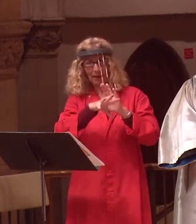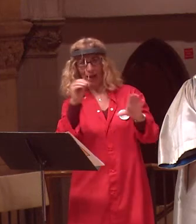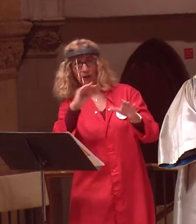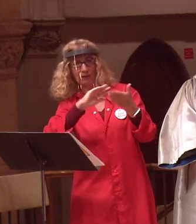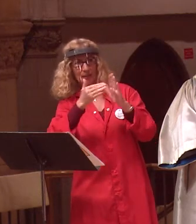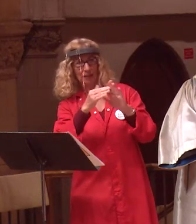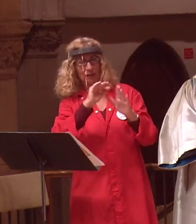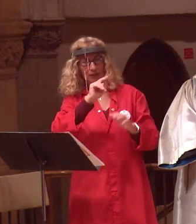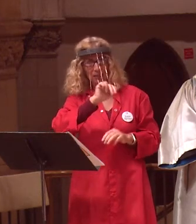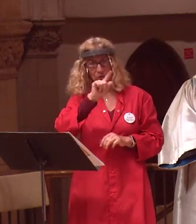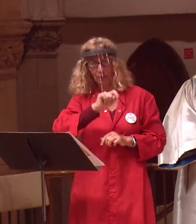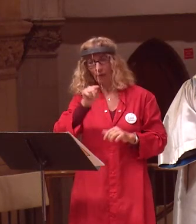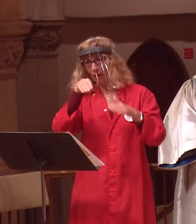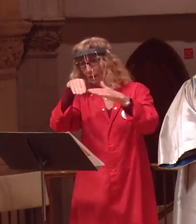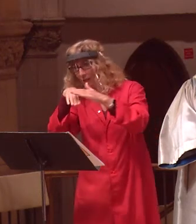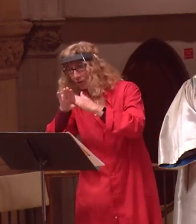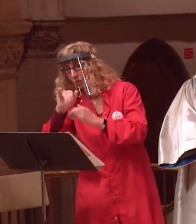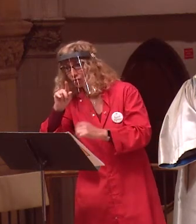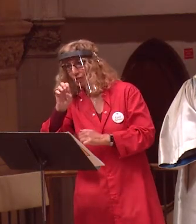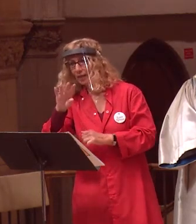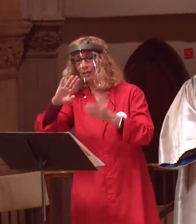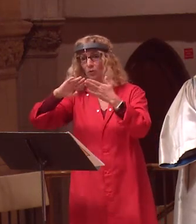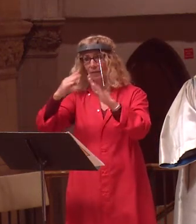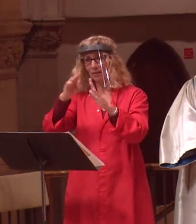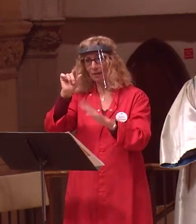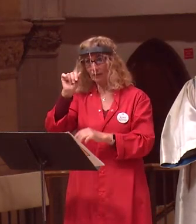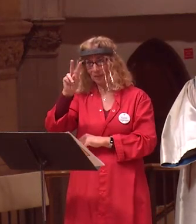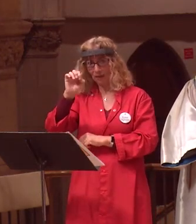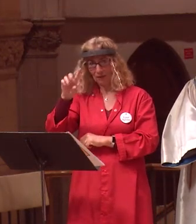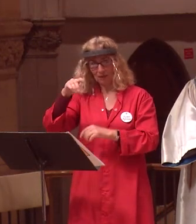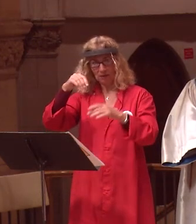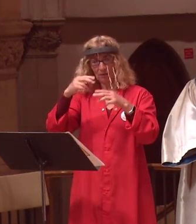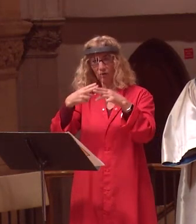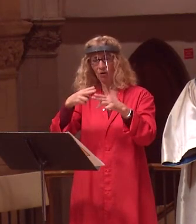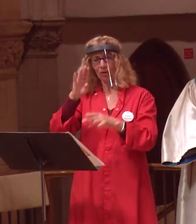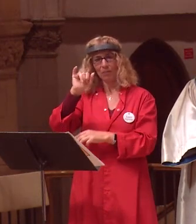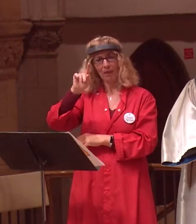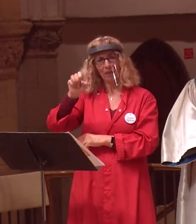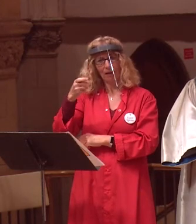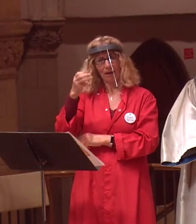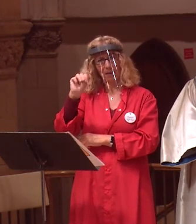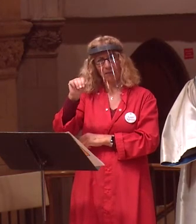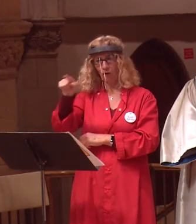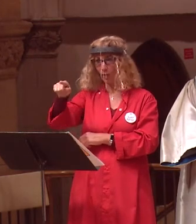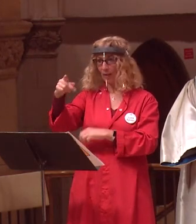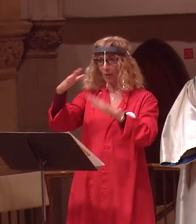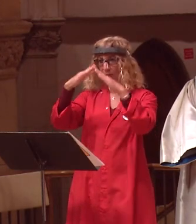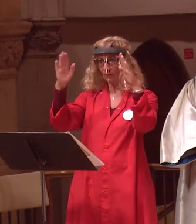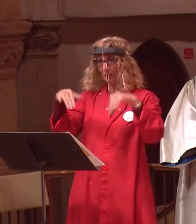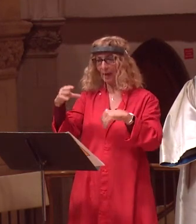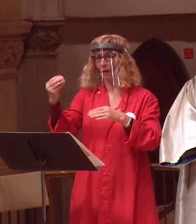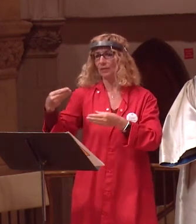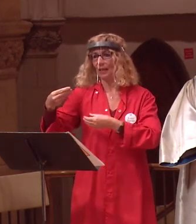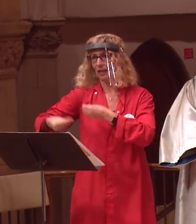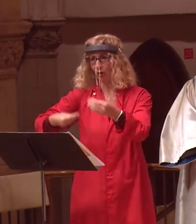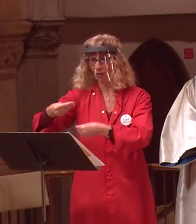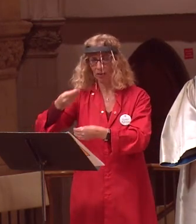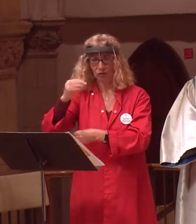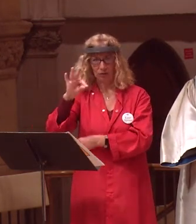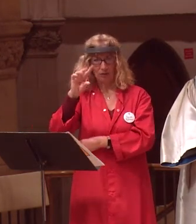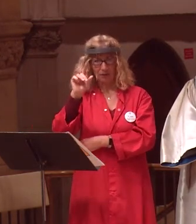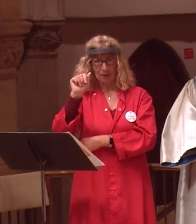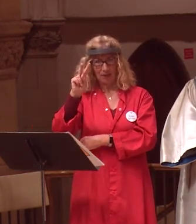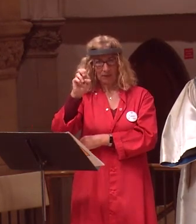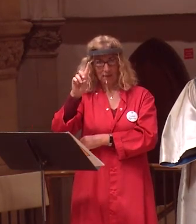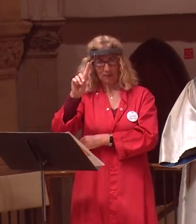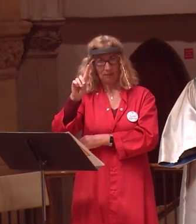Nazareth, into Judea, to the city of David called Bethlehem, for he was from the house and heritage of David.